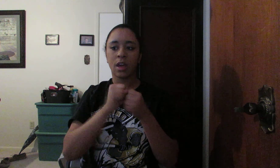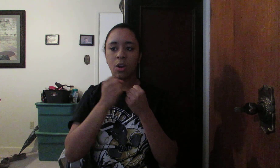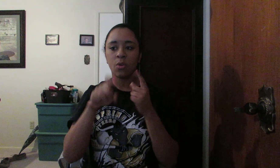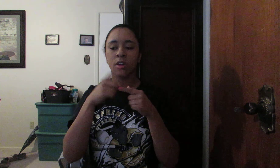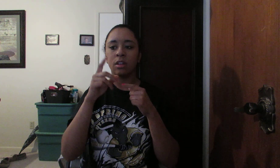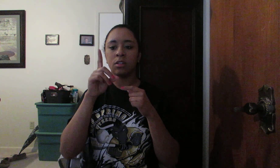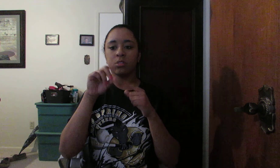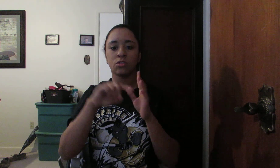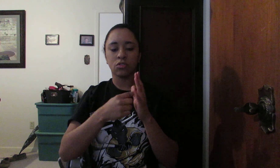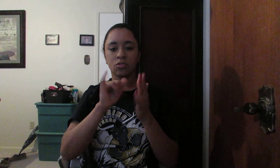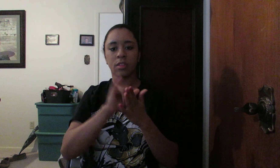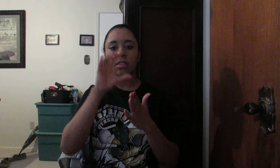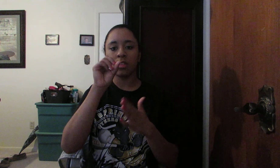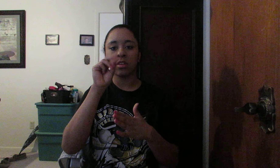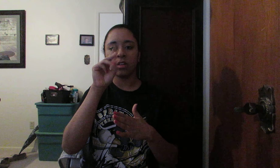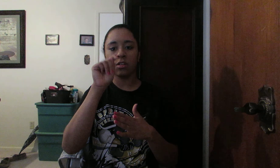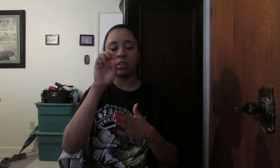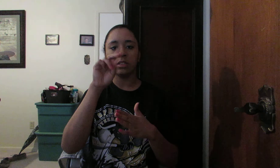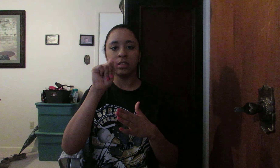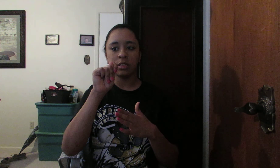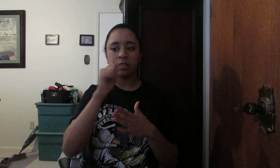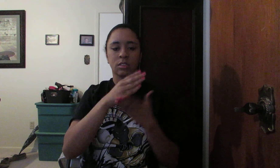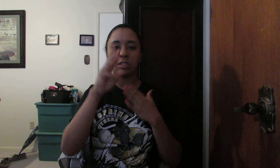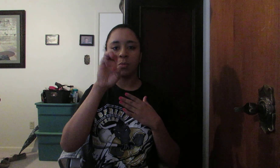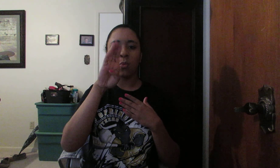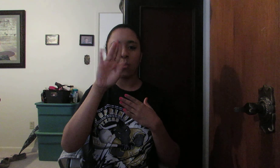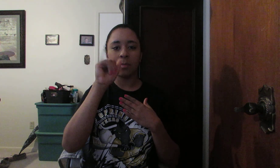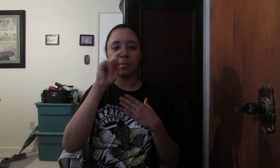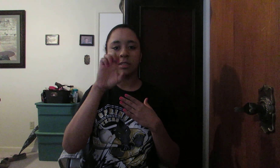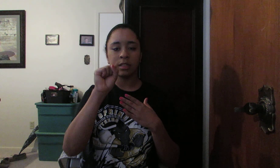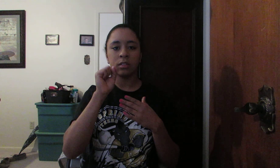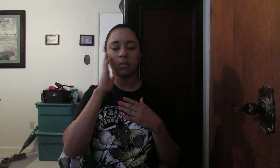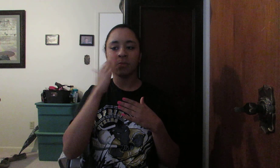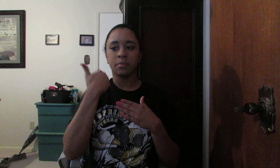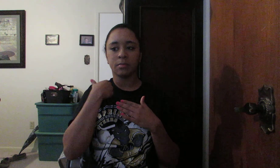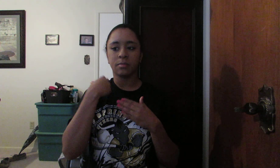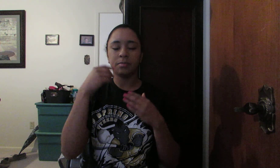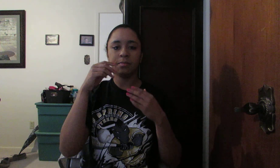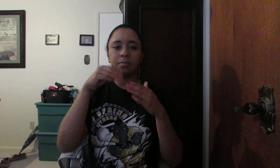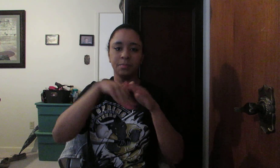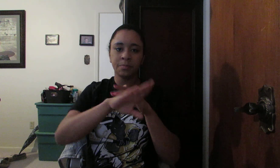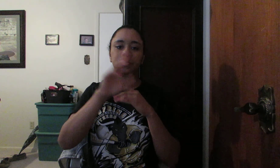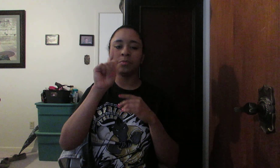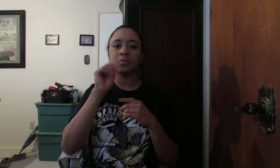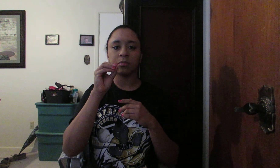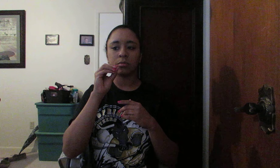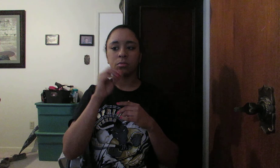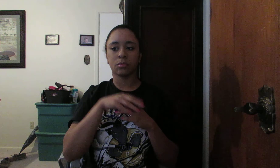address that content, get to it. There's a couple of websites that I have access to. Hopefully you're going to be able to use what